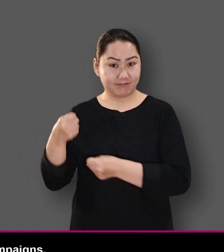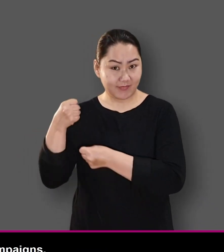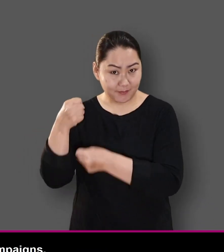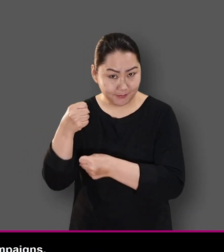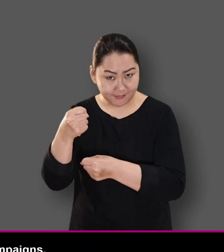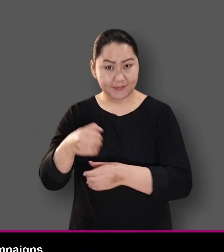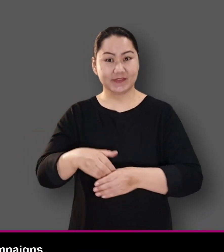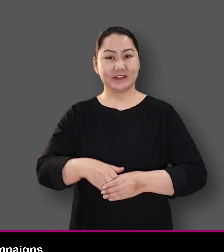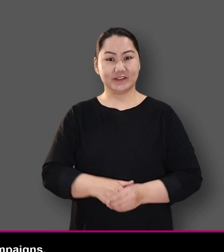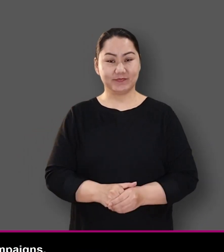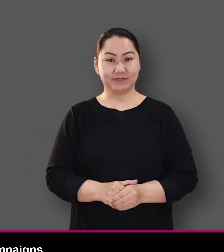campaigns,